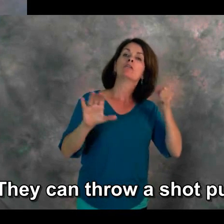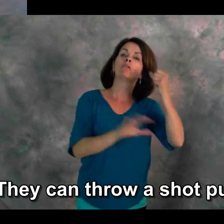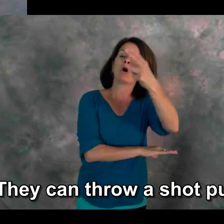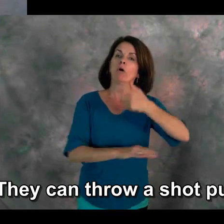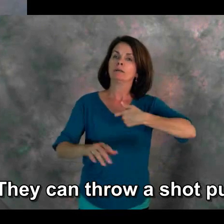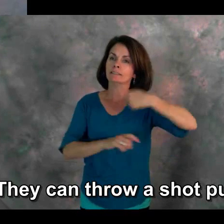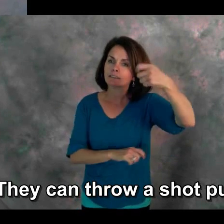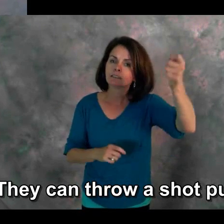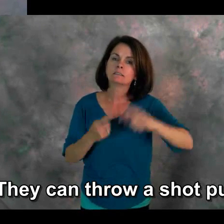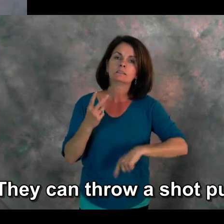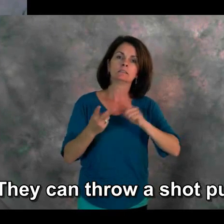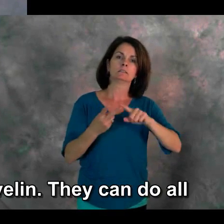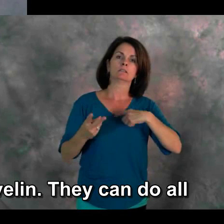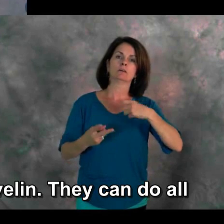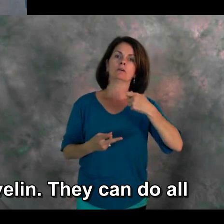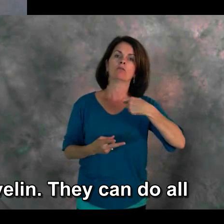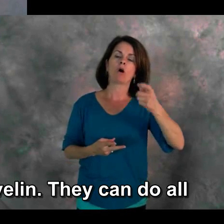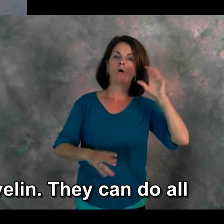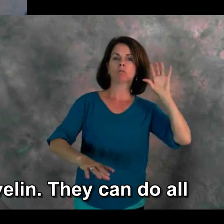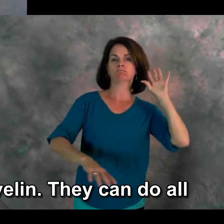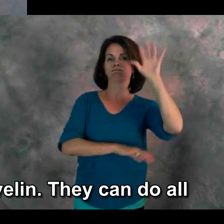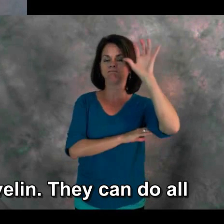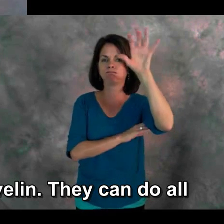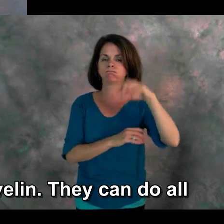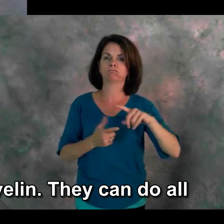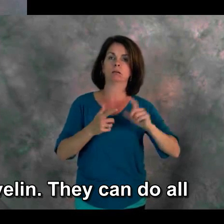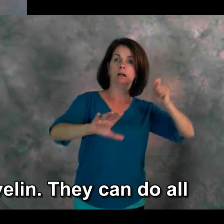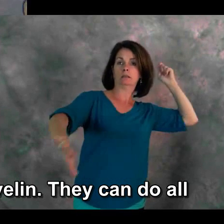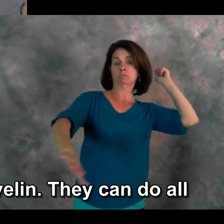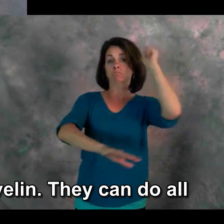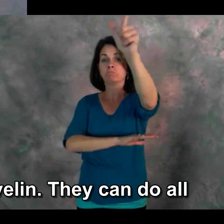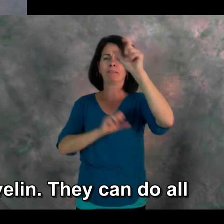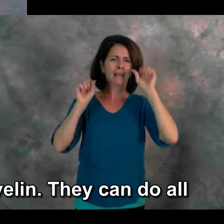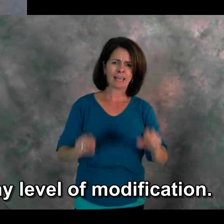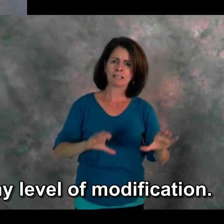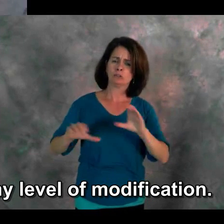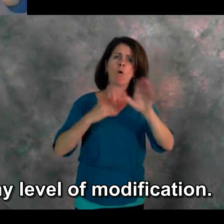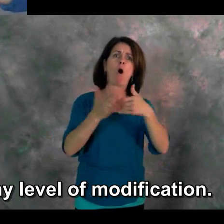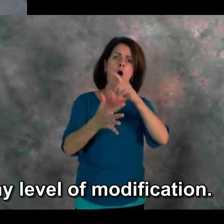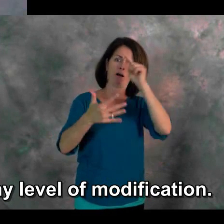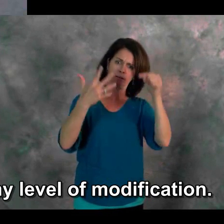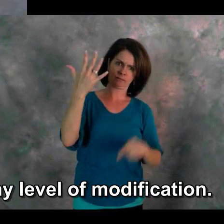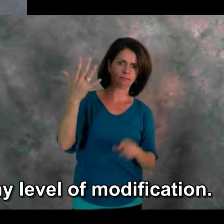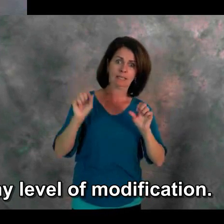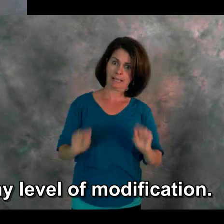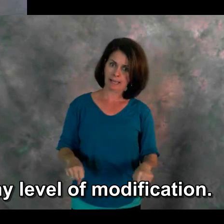a discus. They can throw a shot put. They can throw a javelin. They can do all of those events